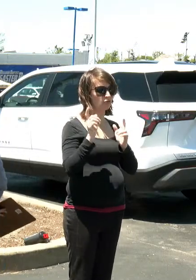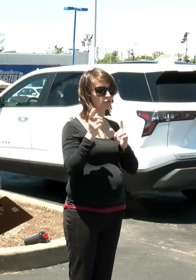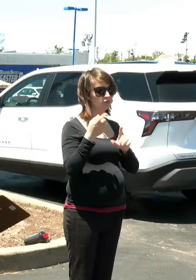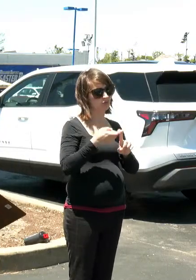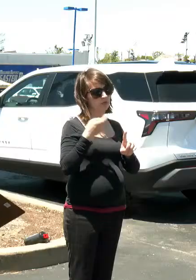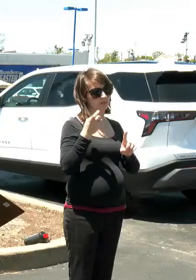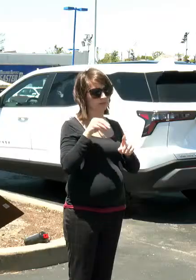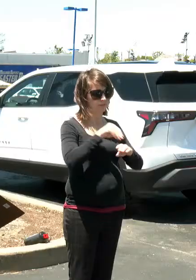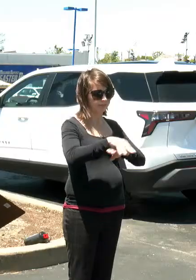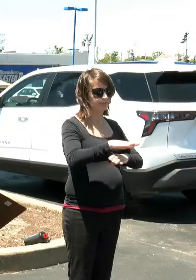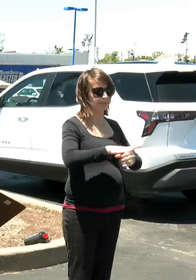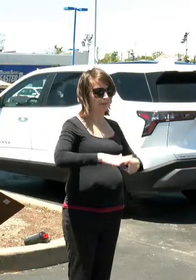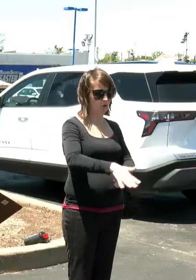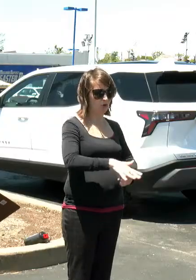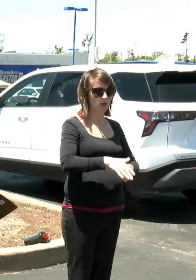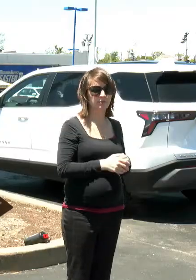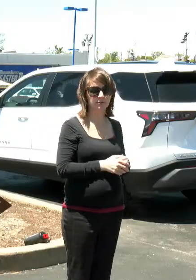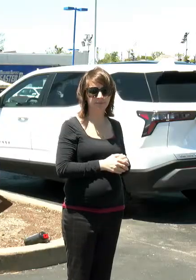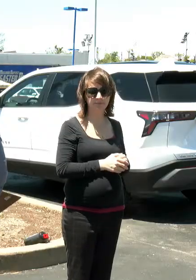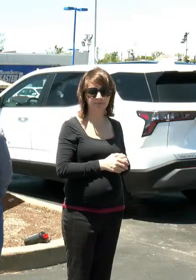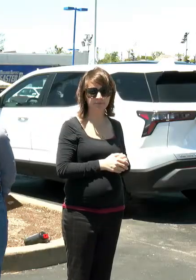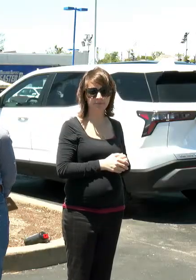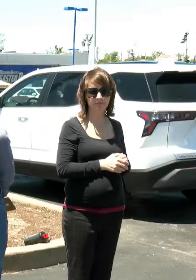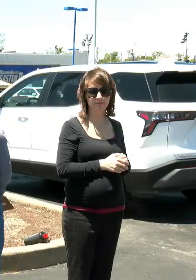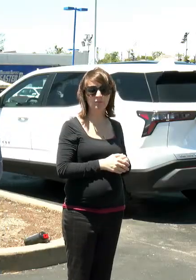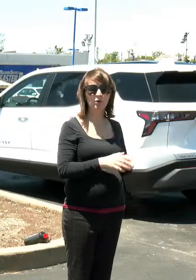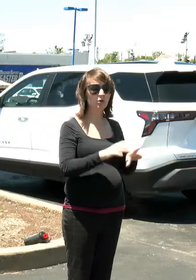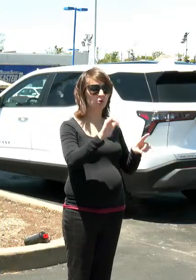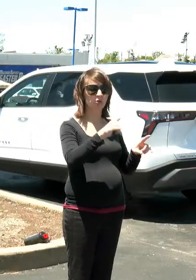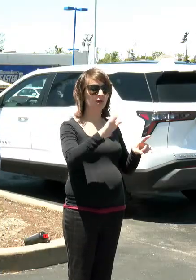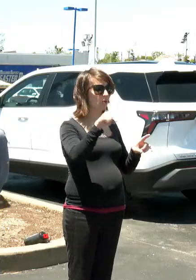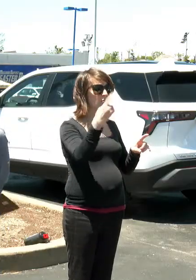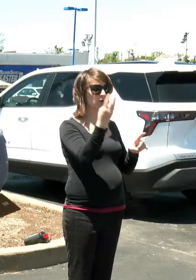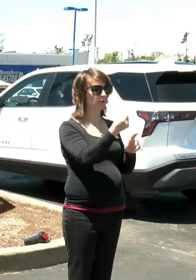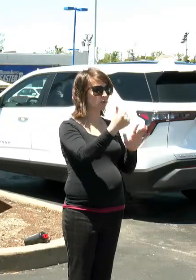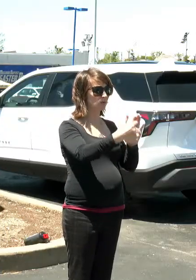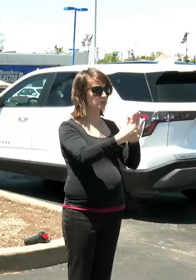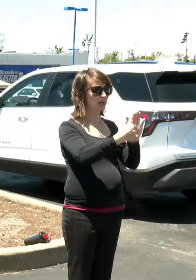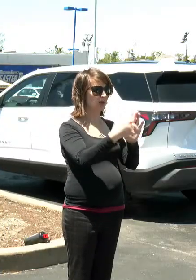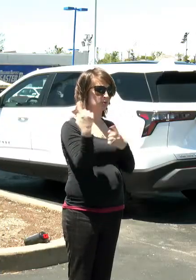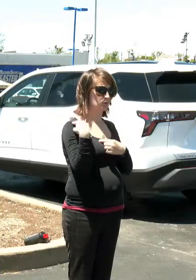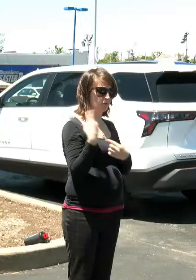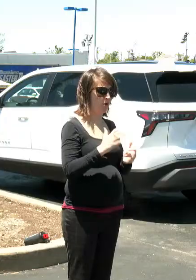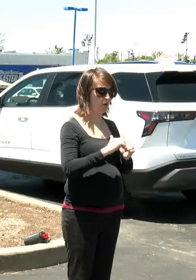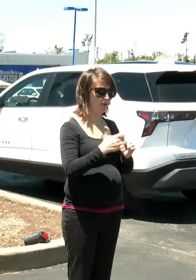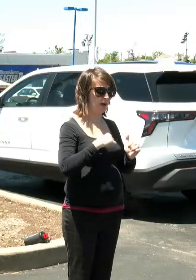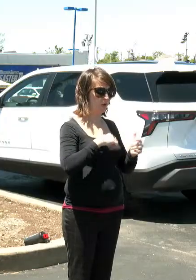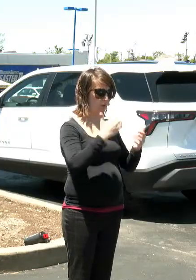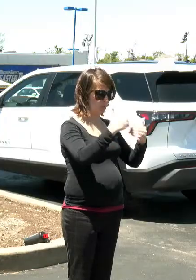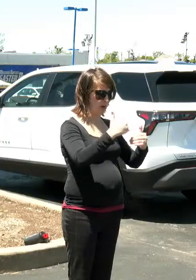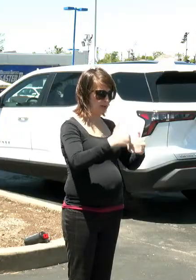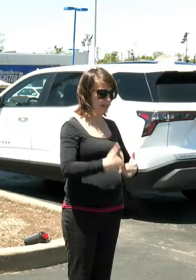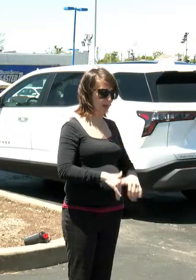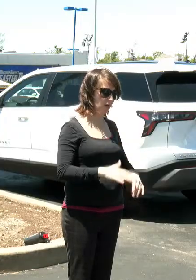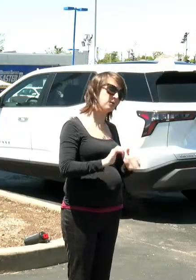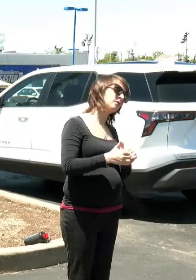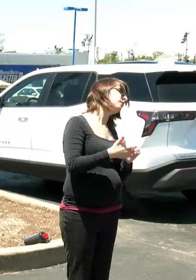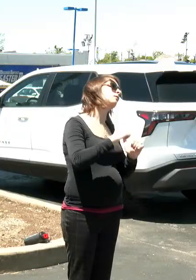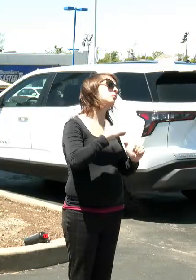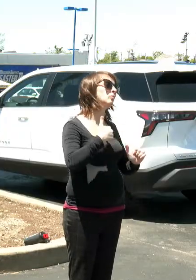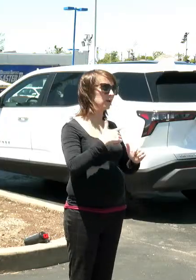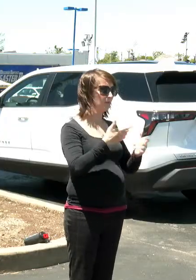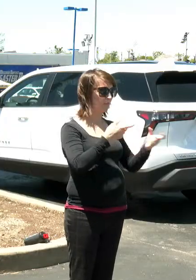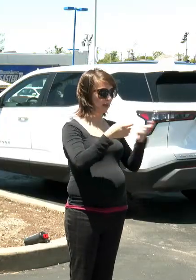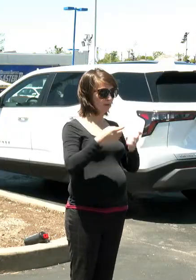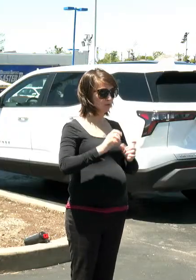area. And that's just a few examples of some of how we break down, how we manage the